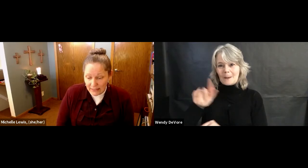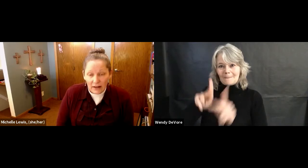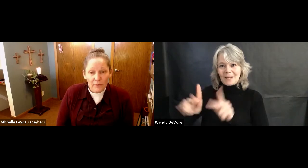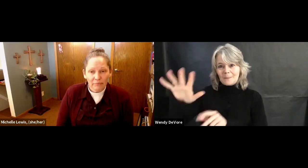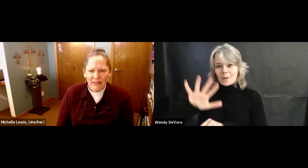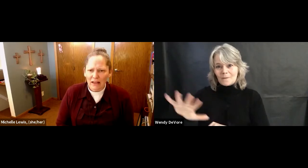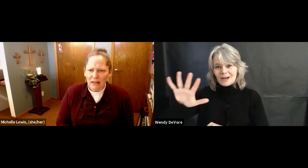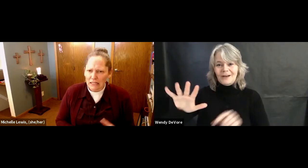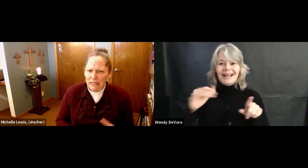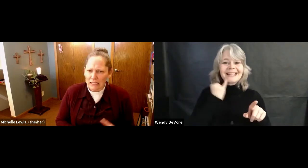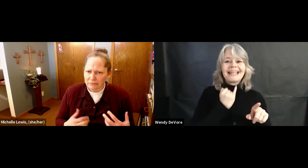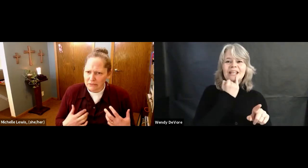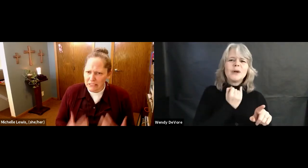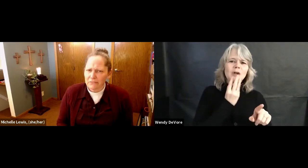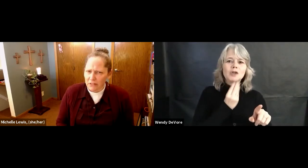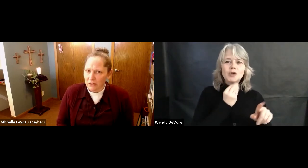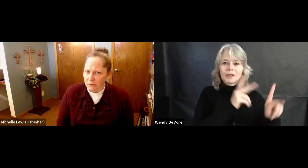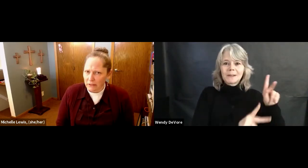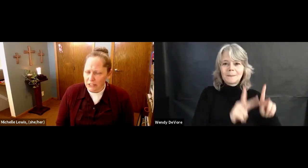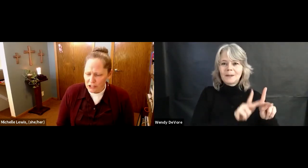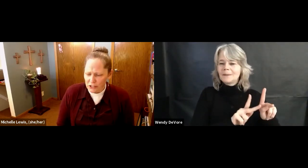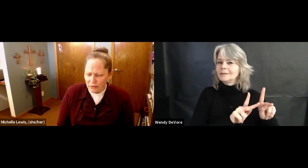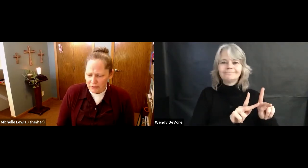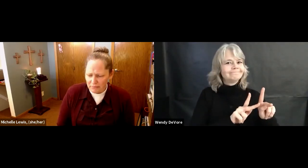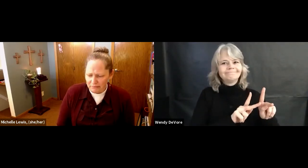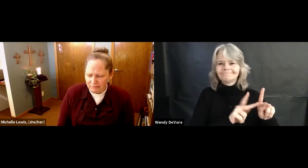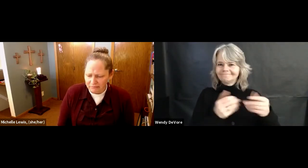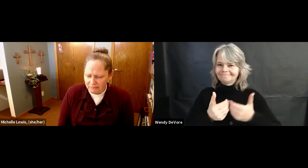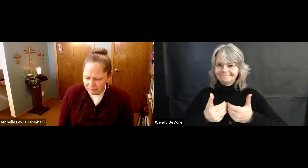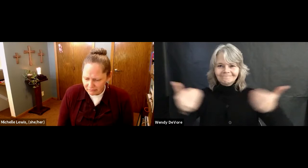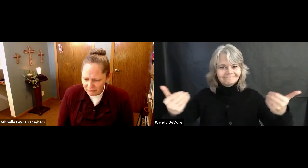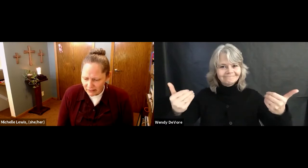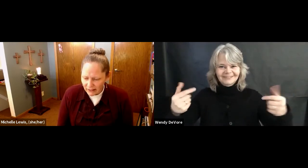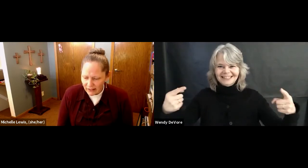Israelites had a difficult relationship.